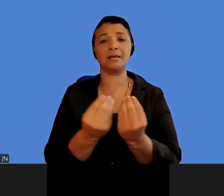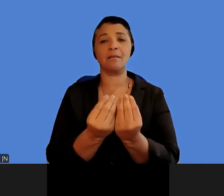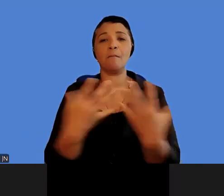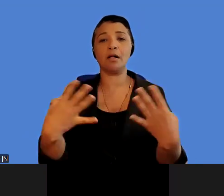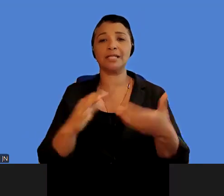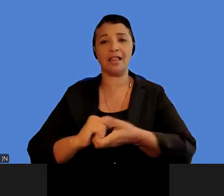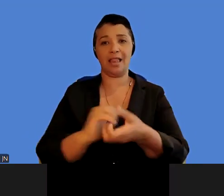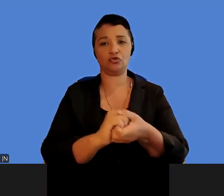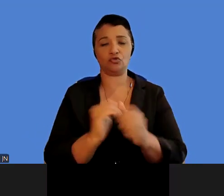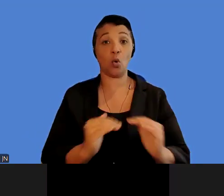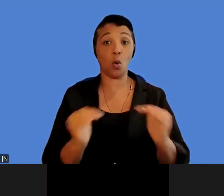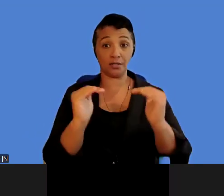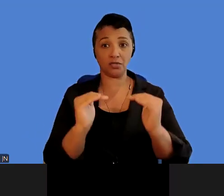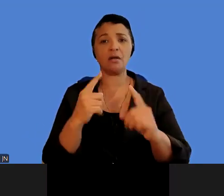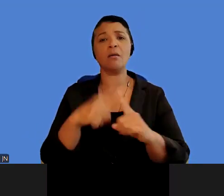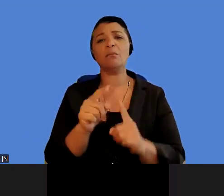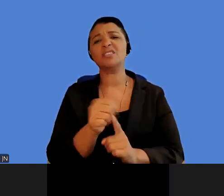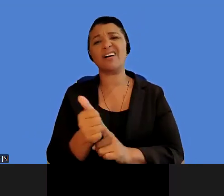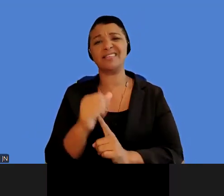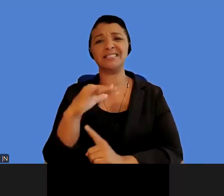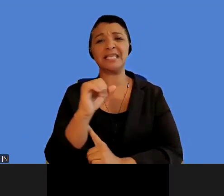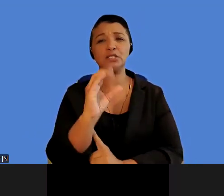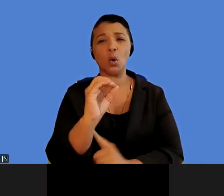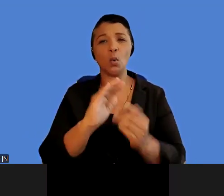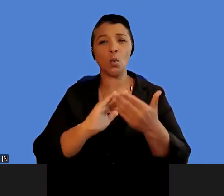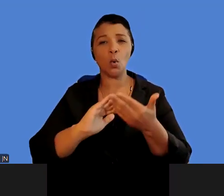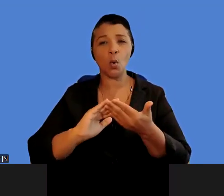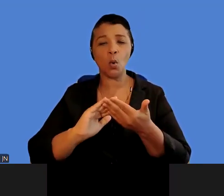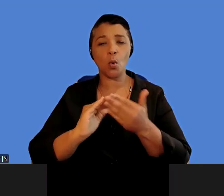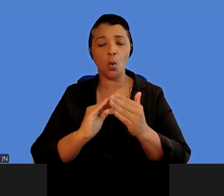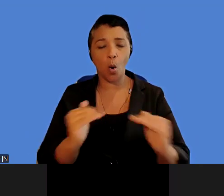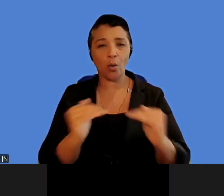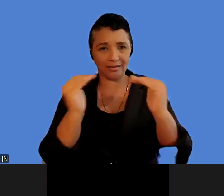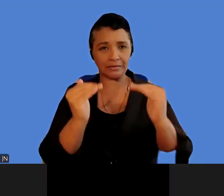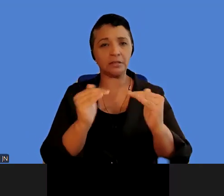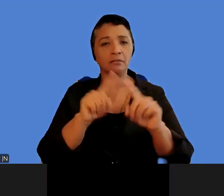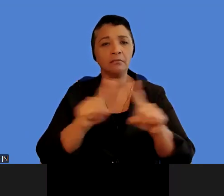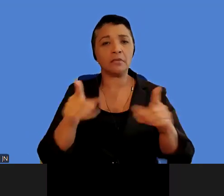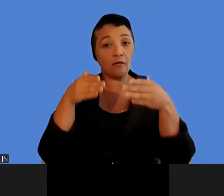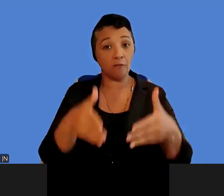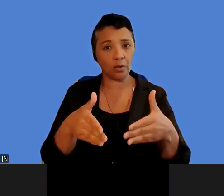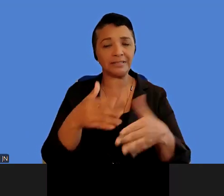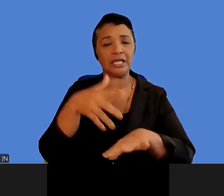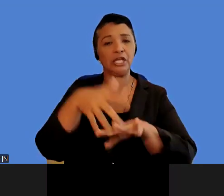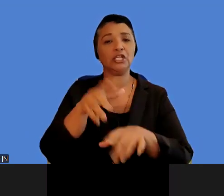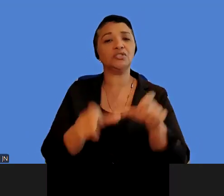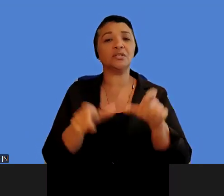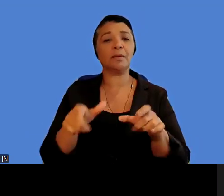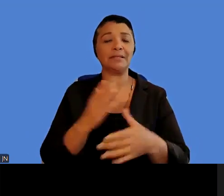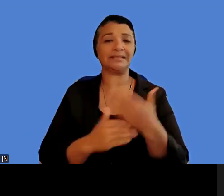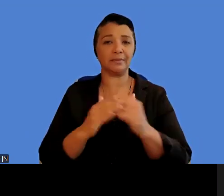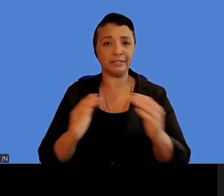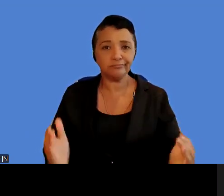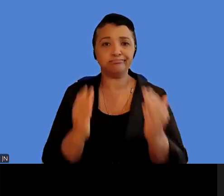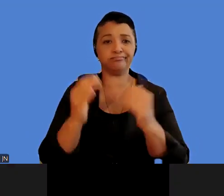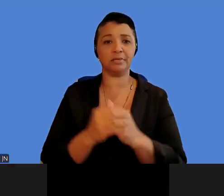organizations, and from other civil society organizations to promote the rights of Indigenous people with disabilities. I really encourage